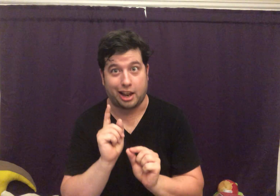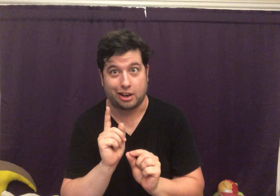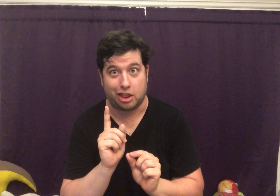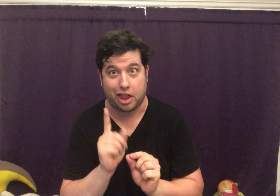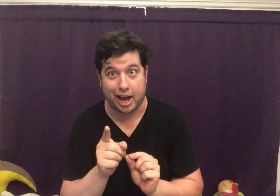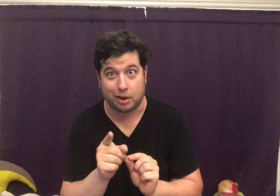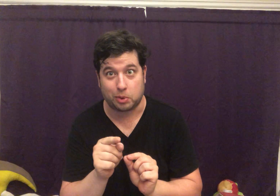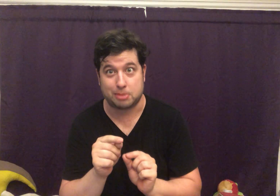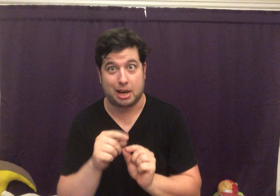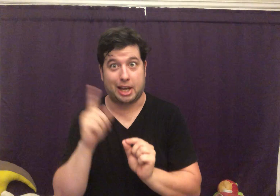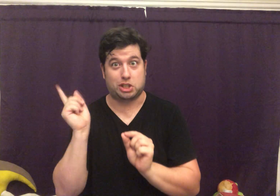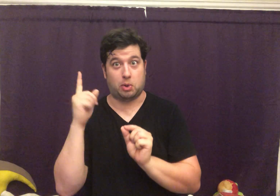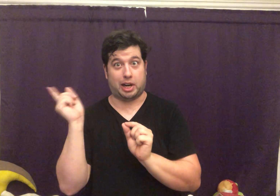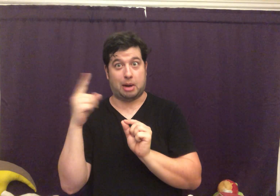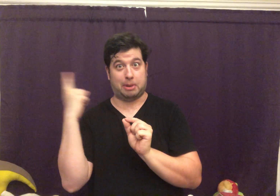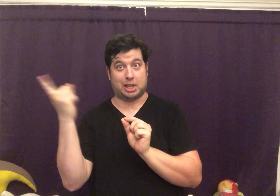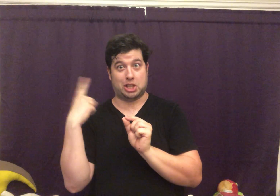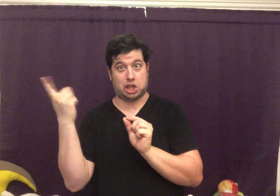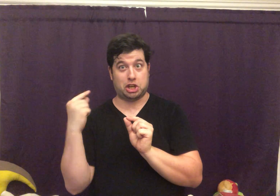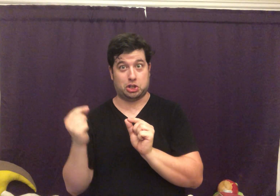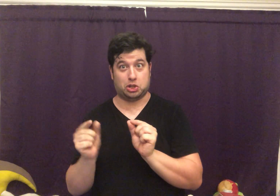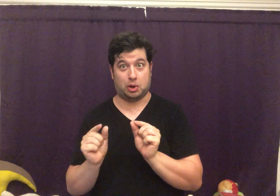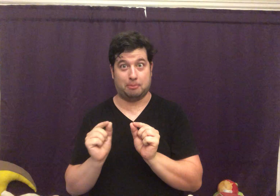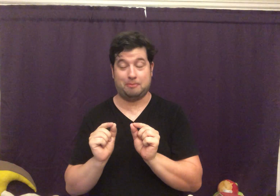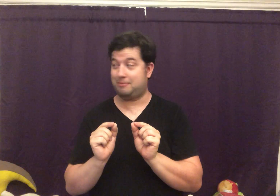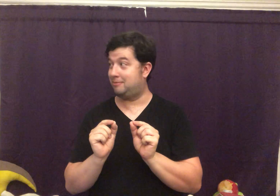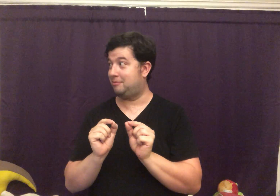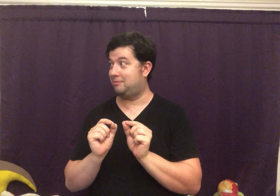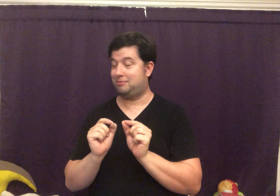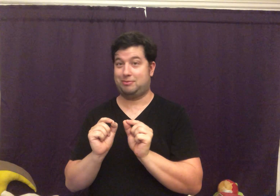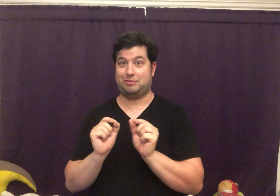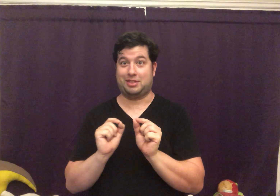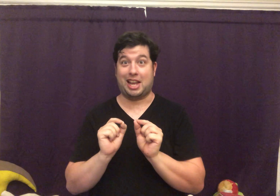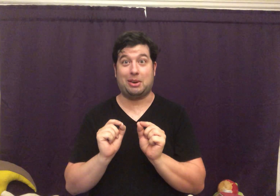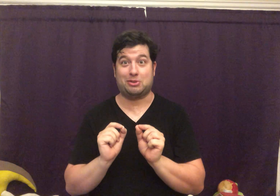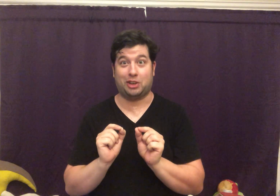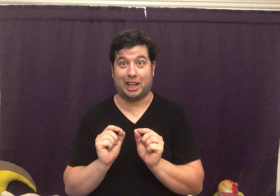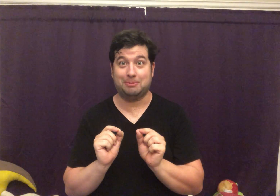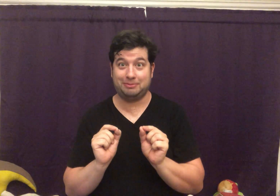And that was my lights going out because of a thunderstorm. That was freaky.